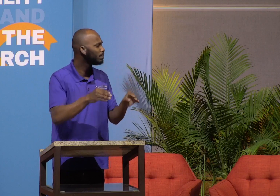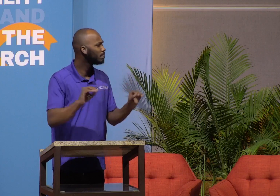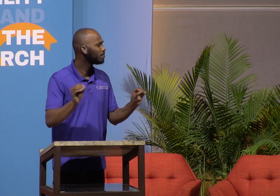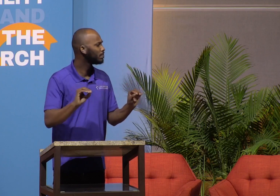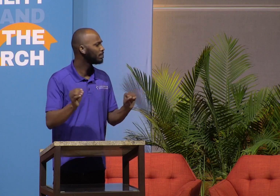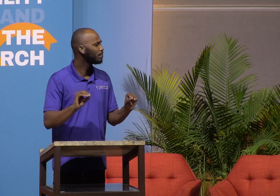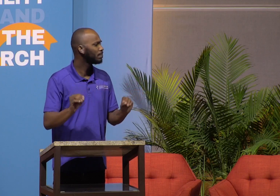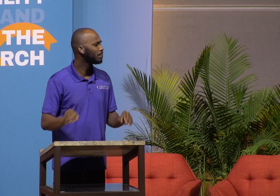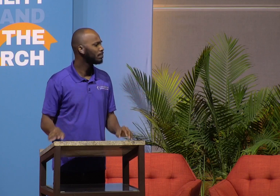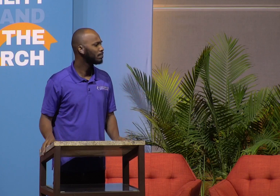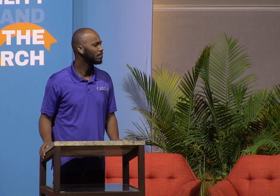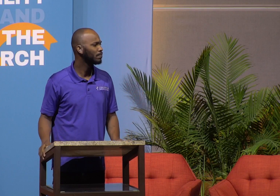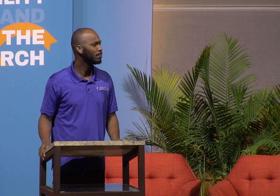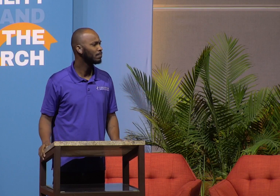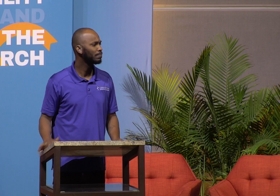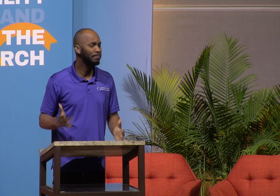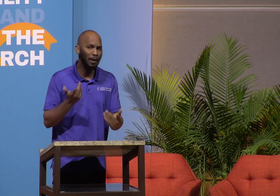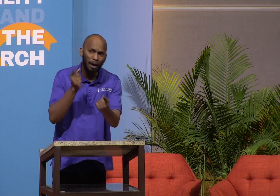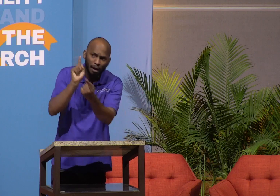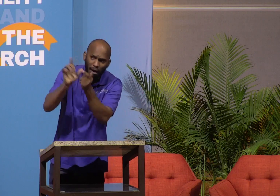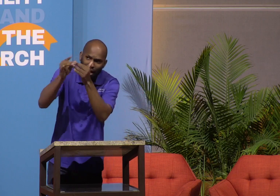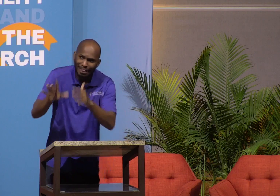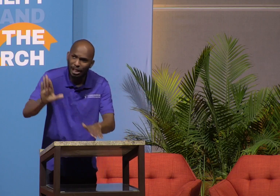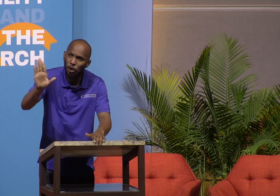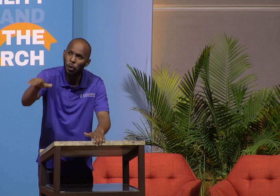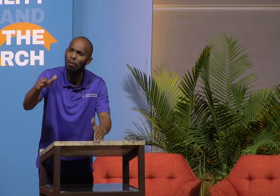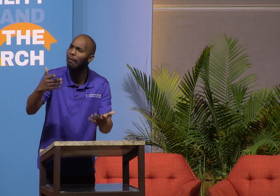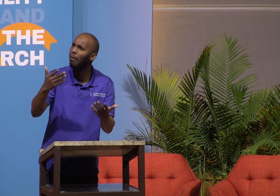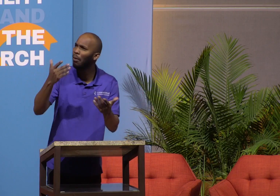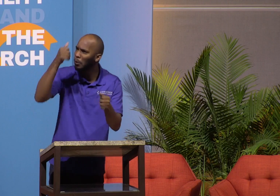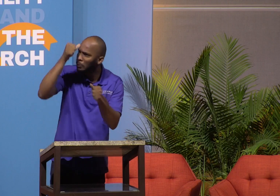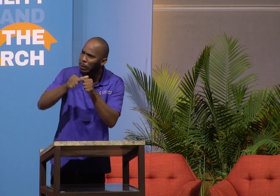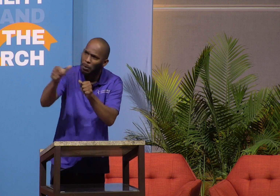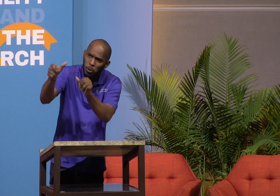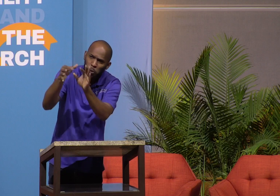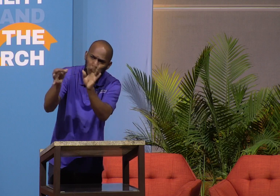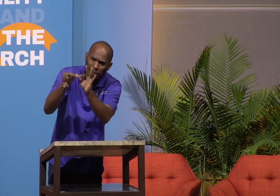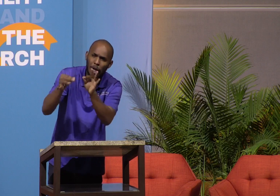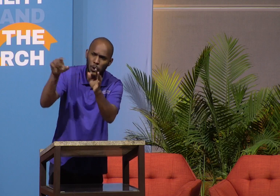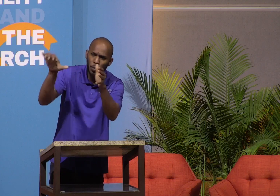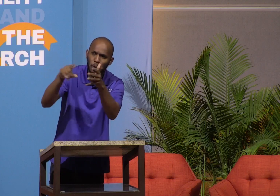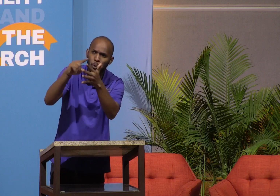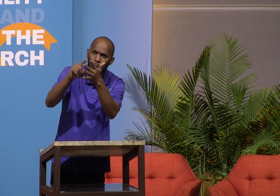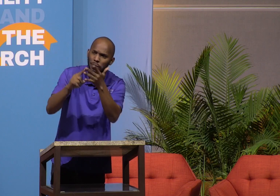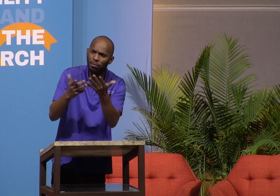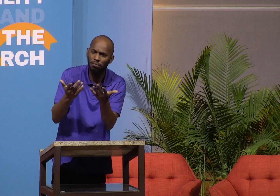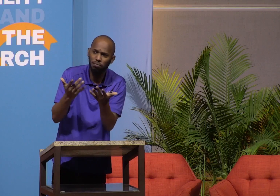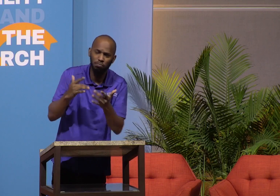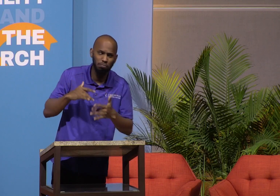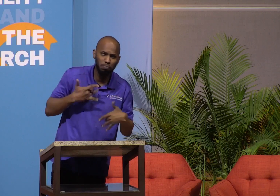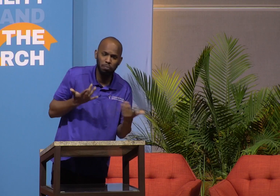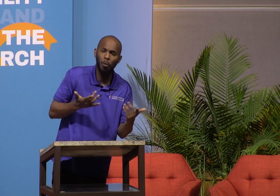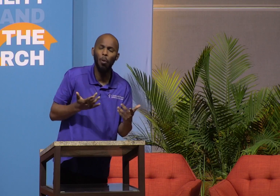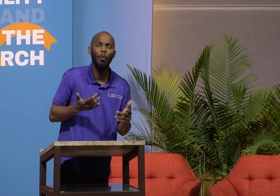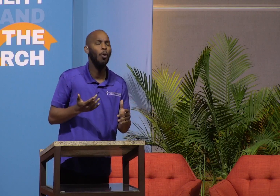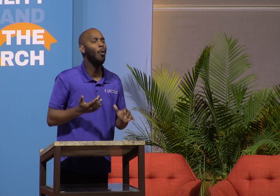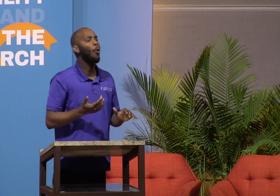There was nothing new that was told to us. So I went to the leader and I said, remember, you had told me you were planning